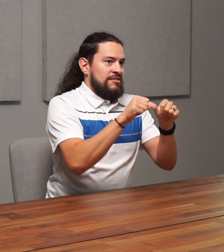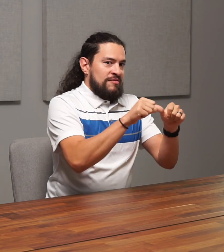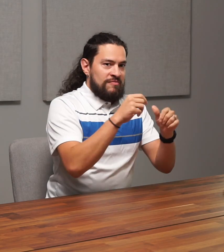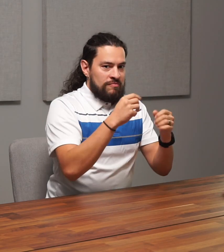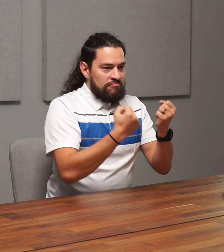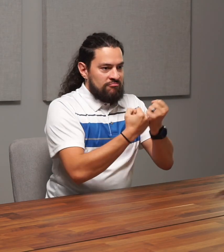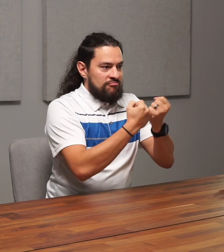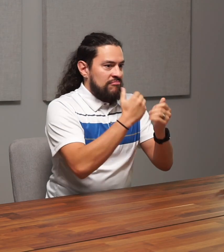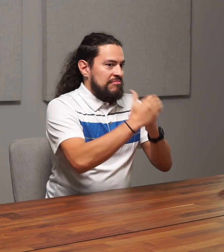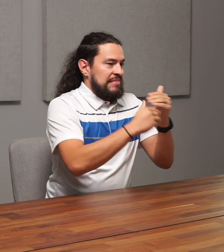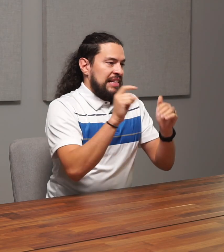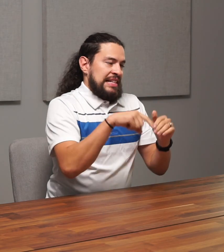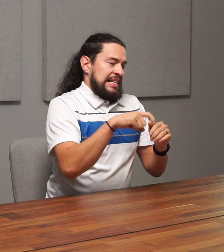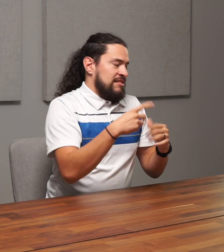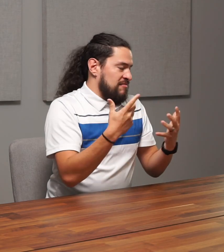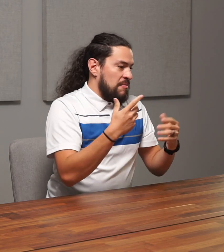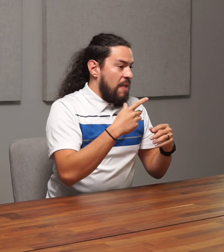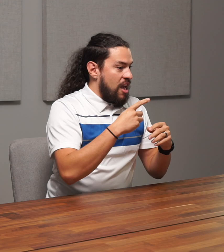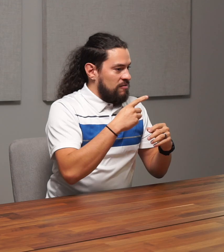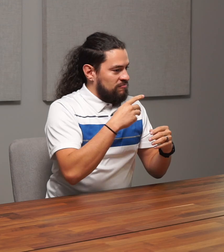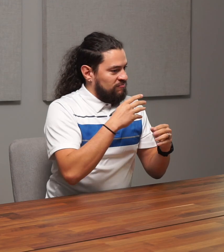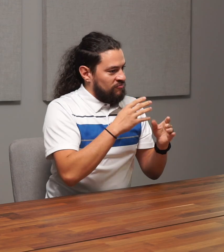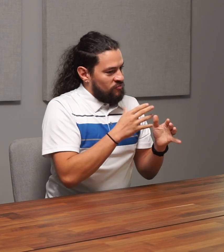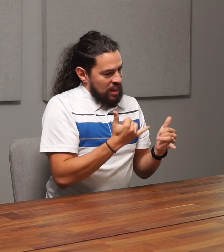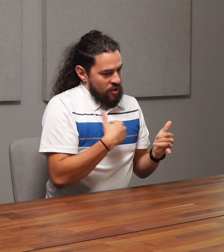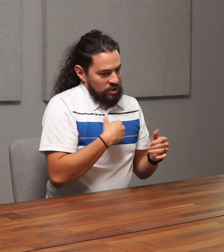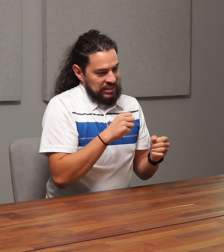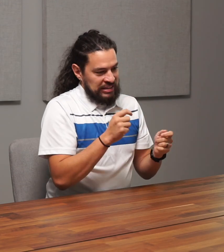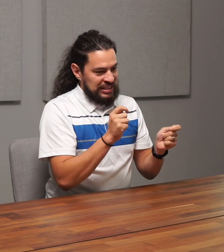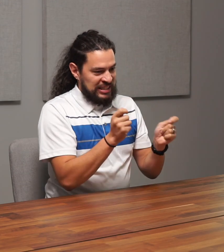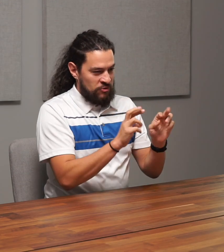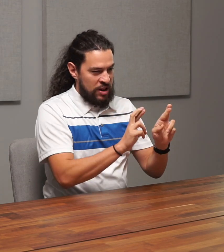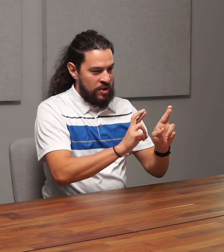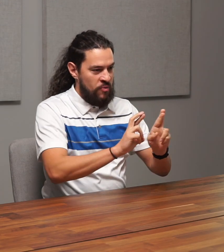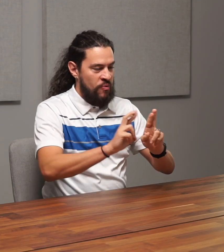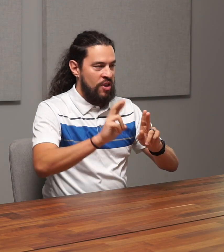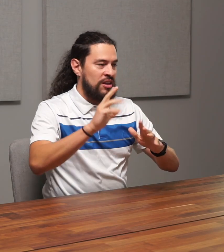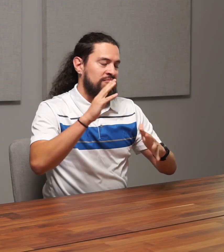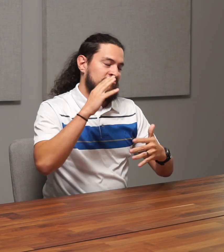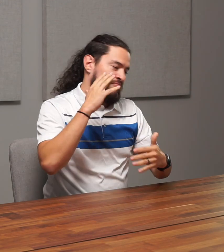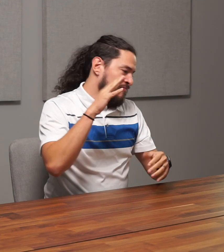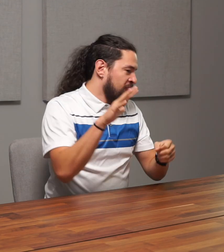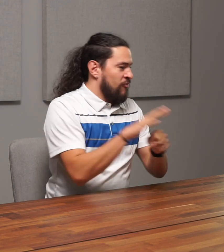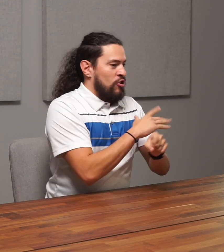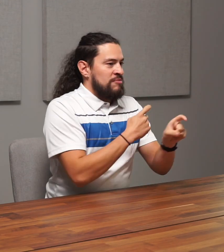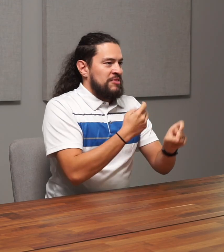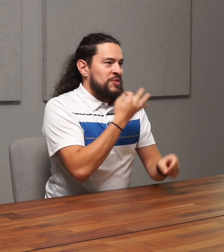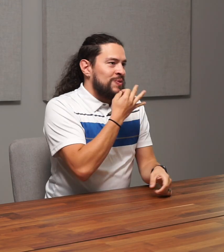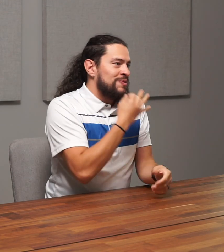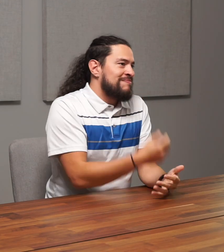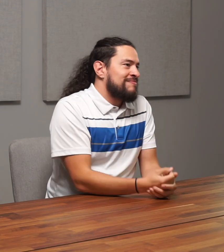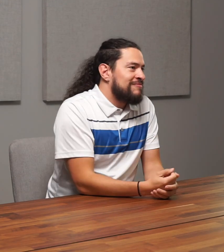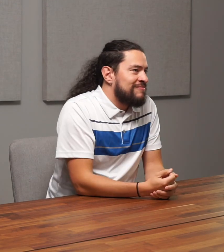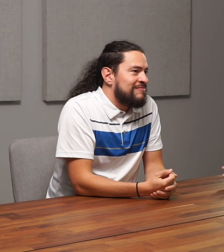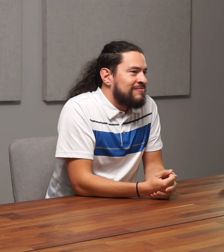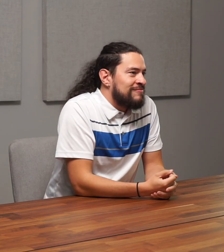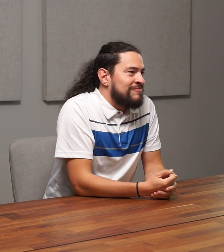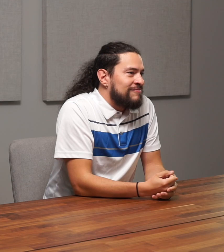the fundraising for that project obviously there's a lot of funds needed to do a movie in asl and yeah it's we're ready to get